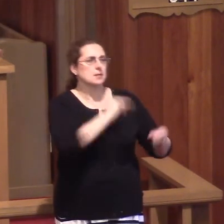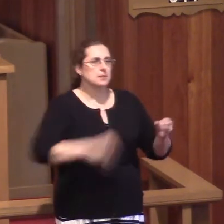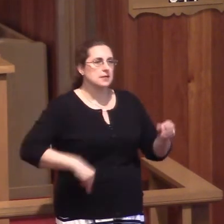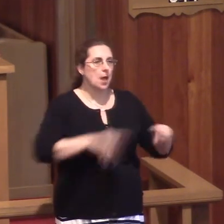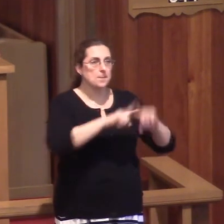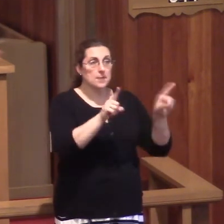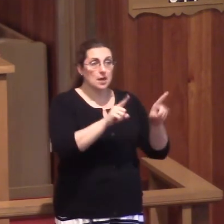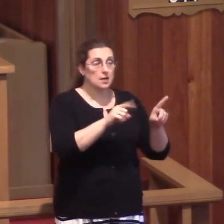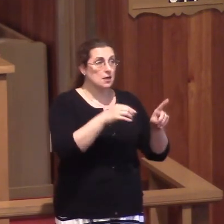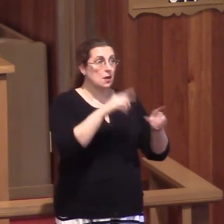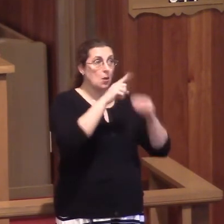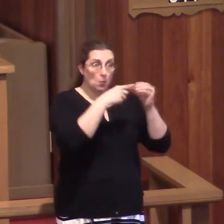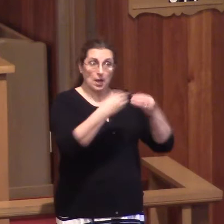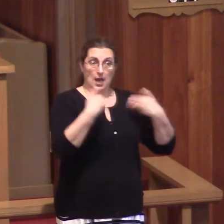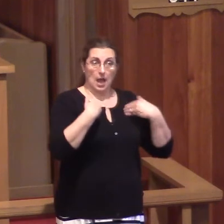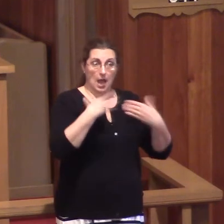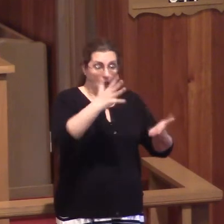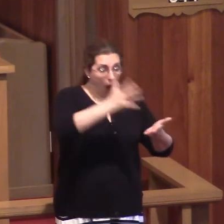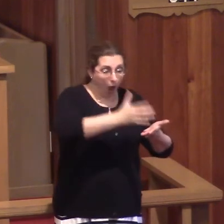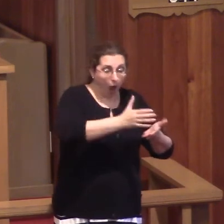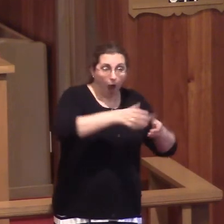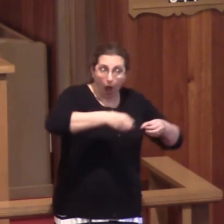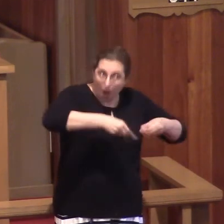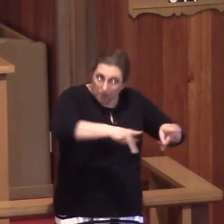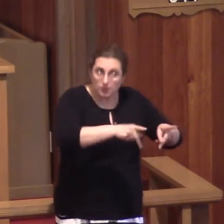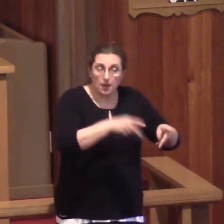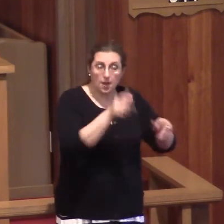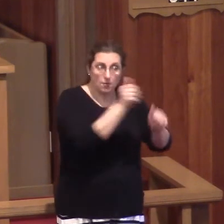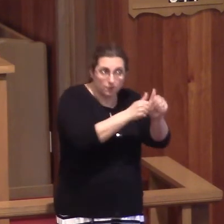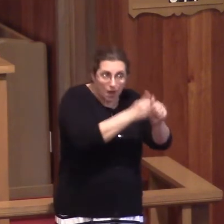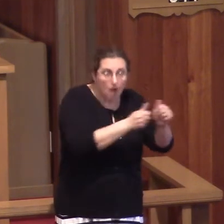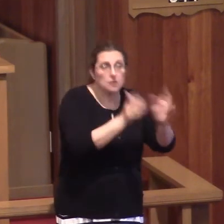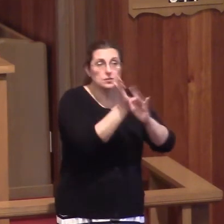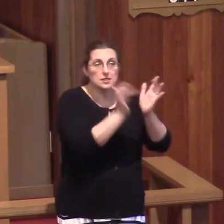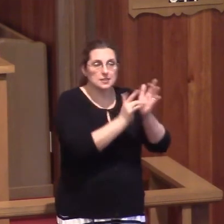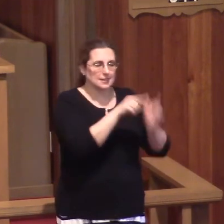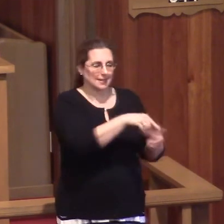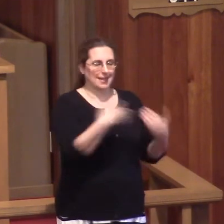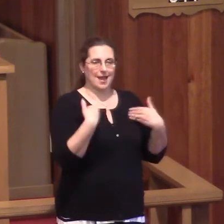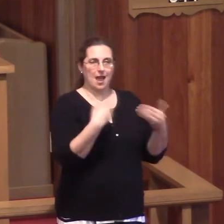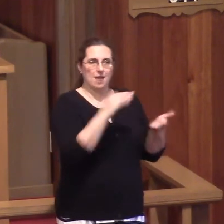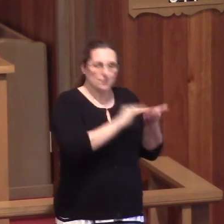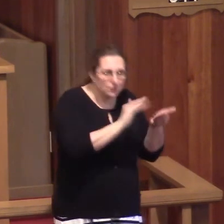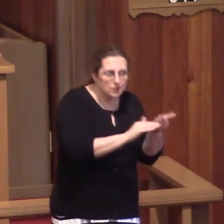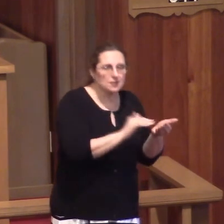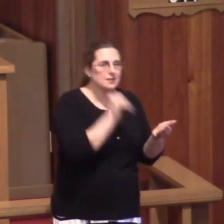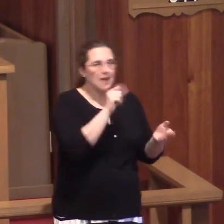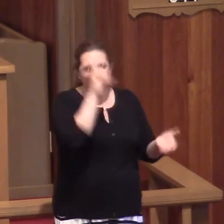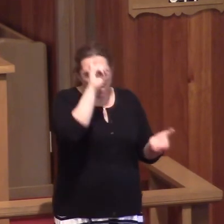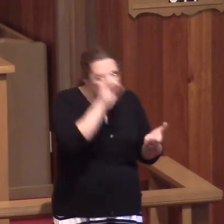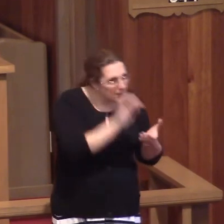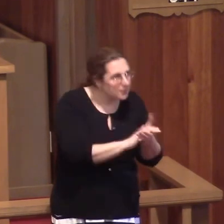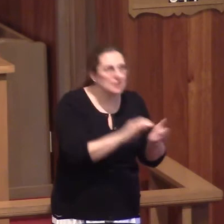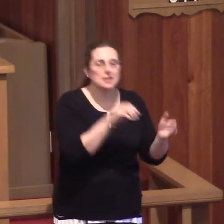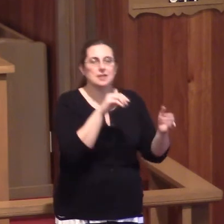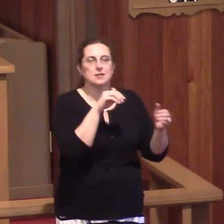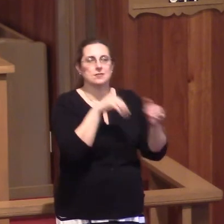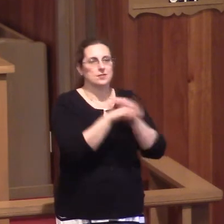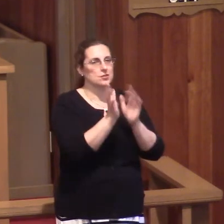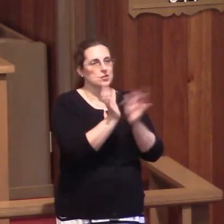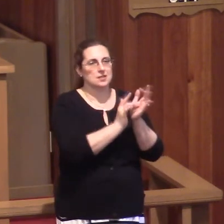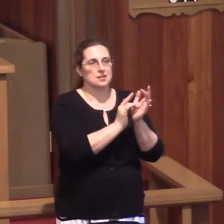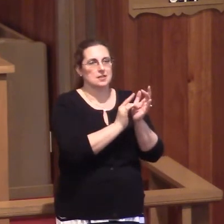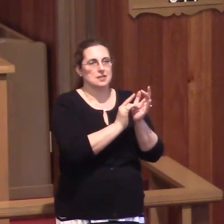opportunity To follow Jesus They came up With excuses. They didn't believe In him And so they rejected